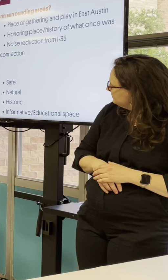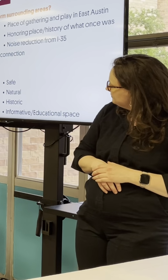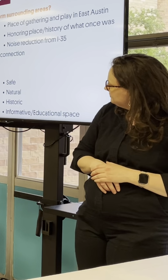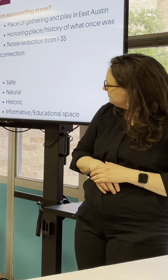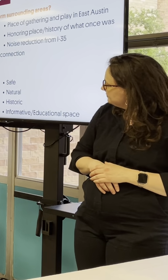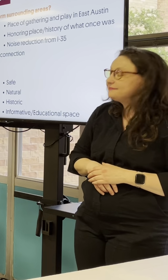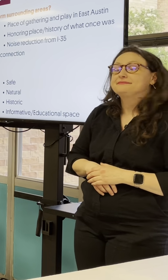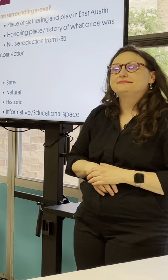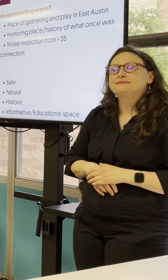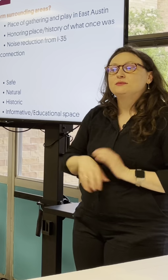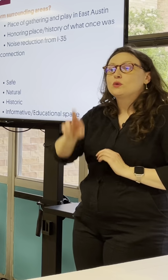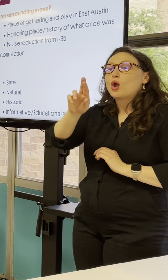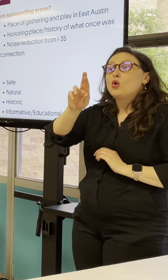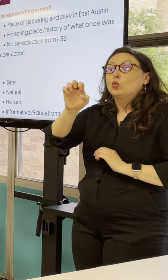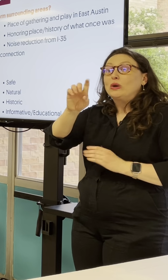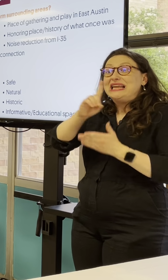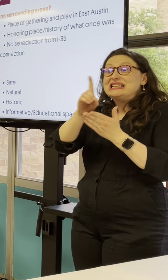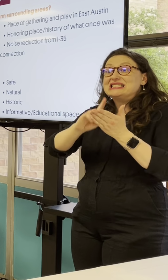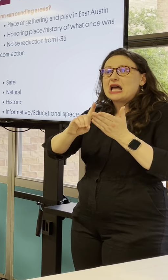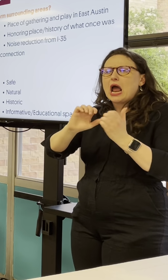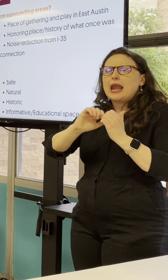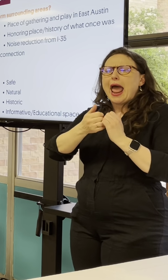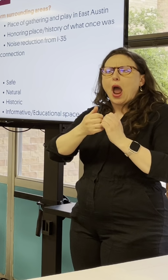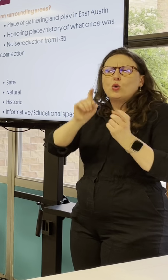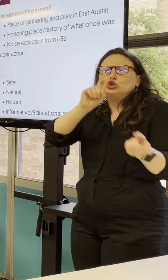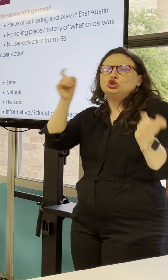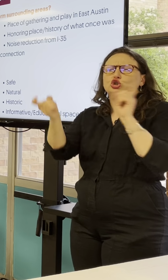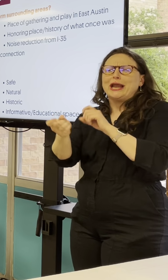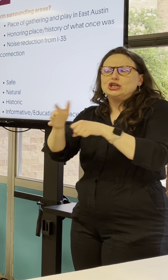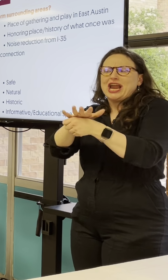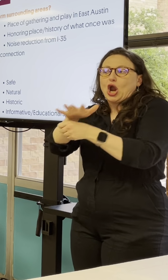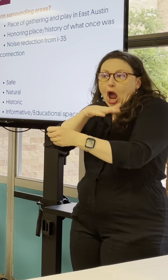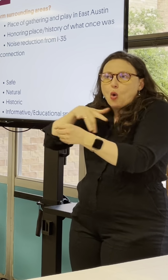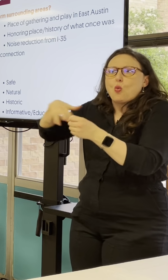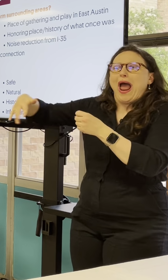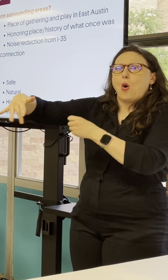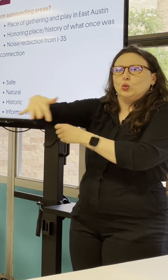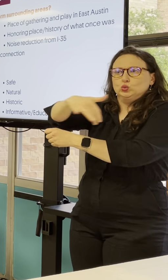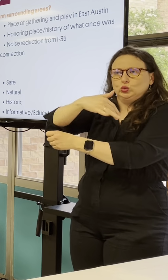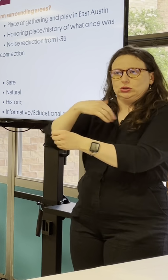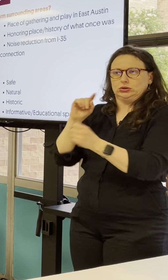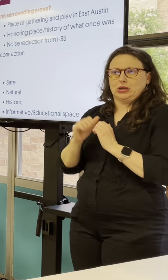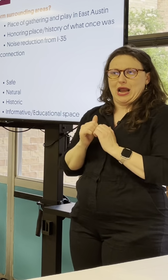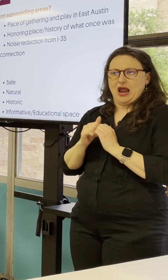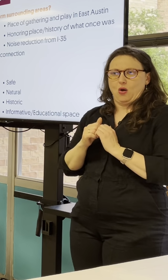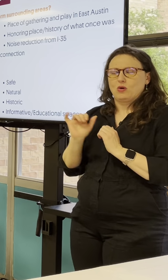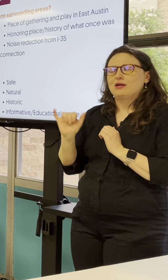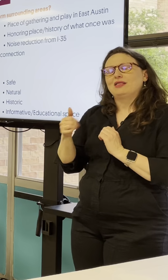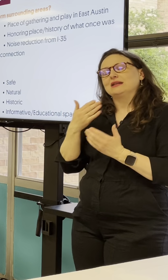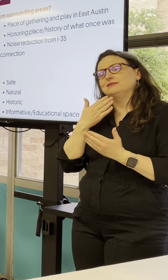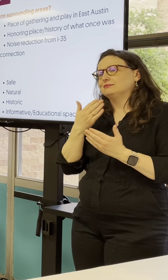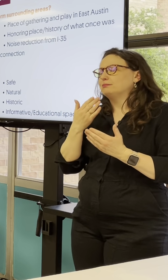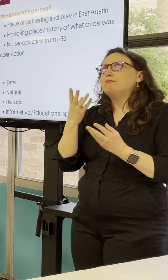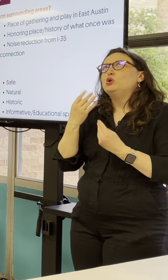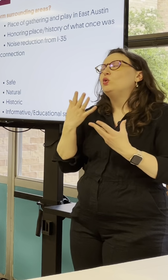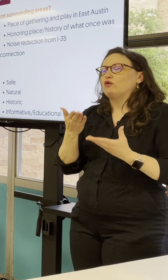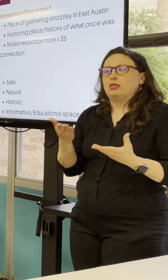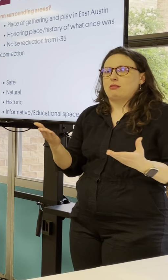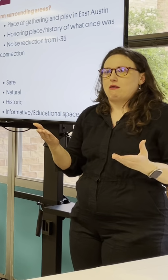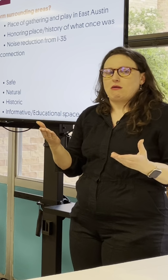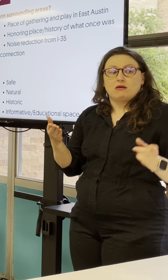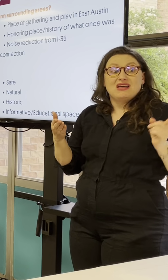was how is the redesign going to transform the surrounding areas? And this is a really beautiful thing because you think about,